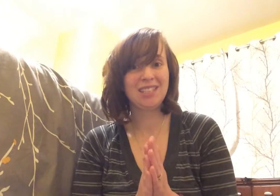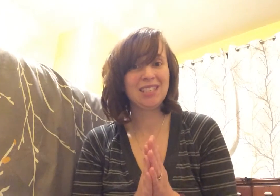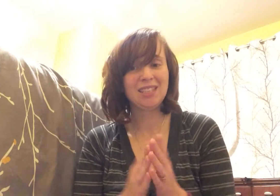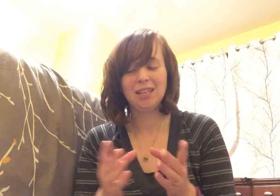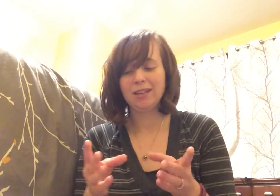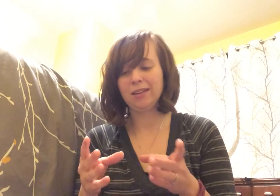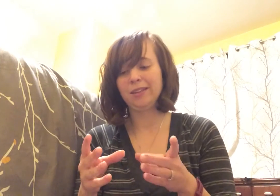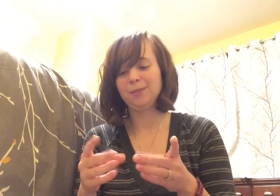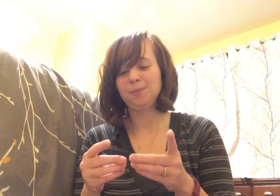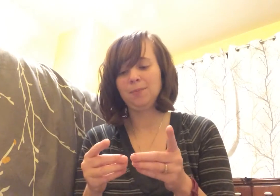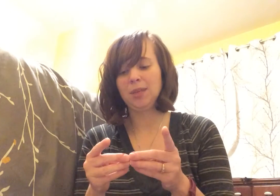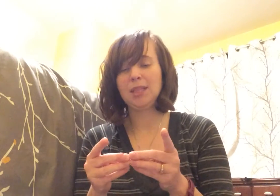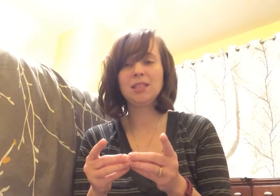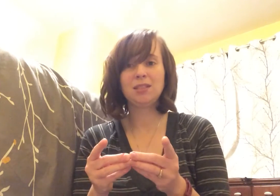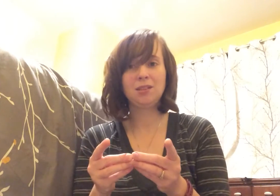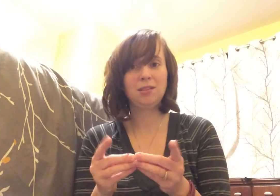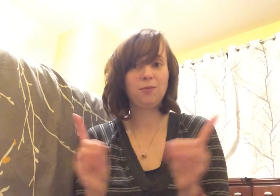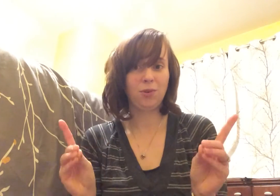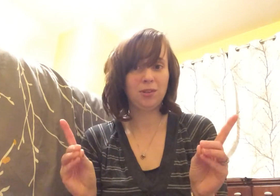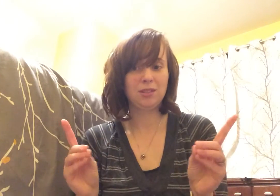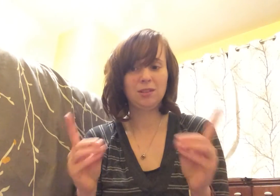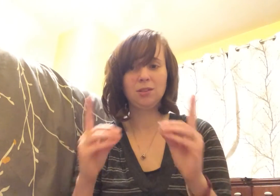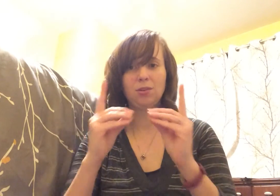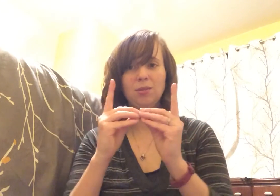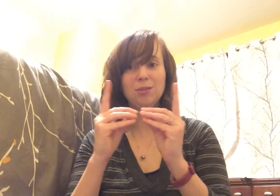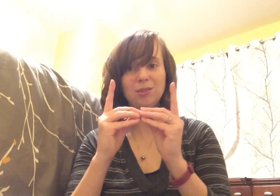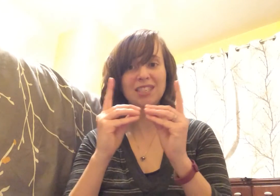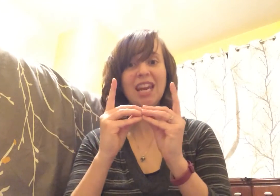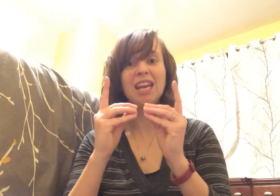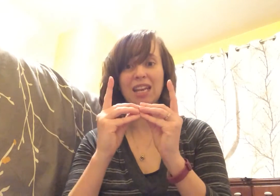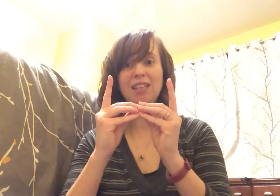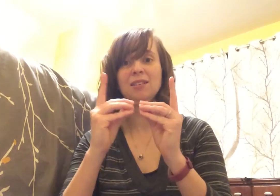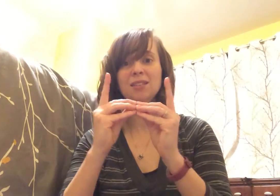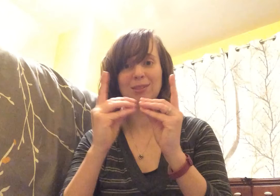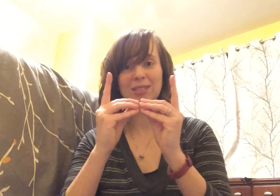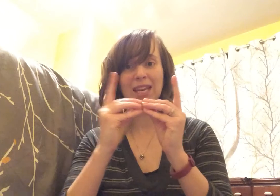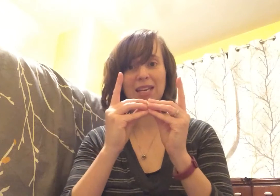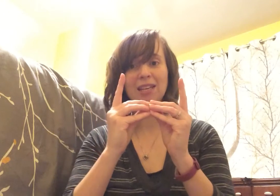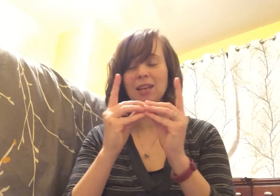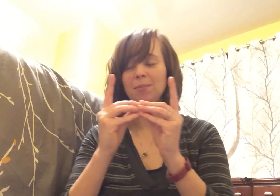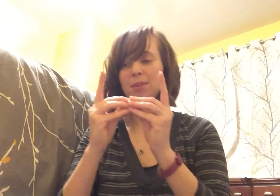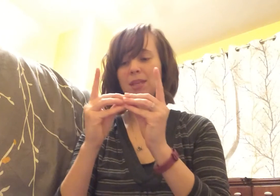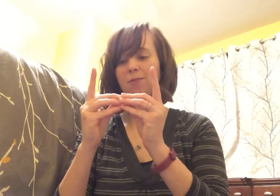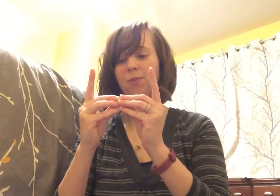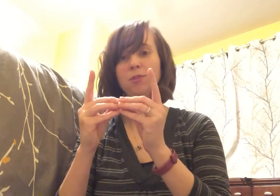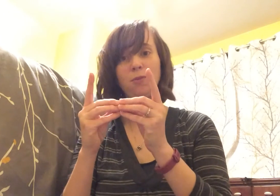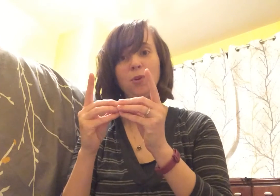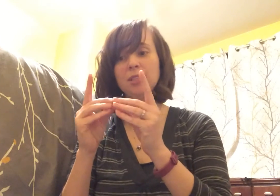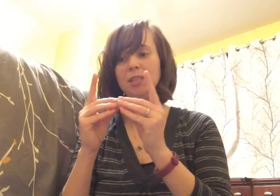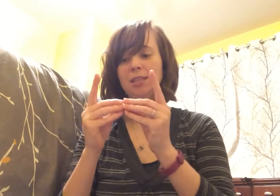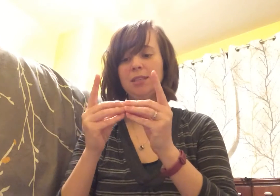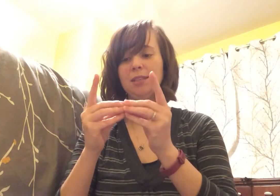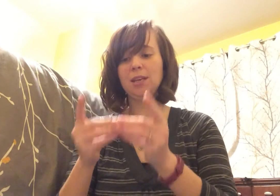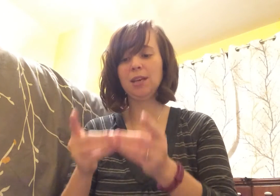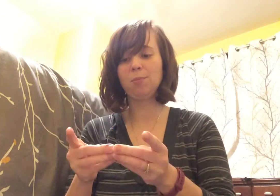doesn't. But this is to divorce. So this was dating. This is dating. But then for divorce, it's kind of